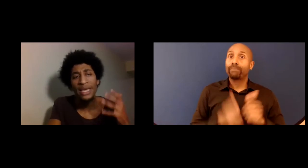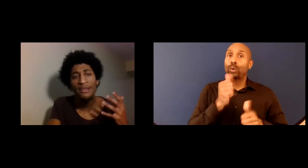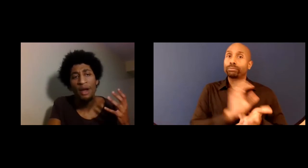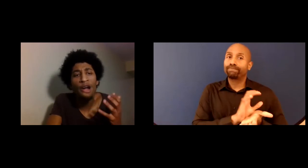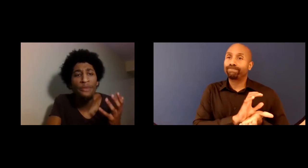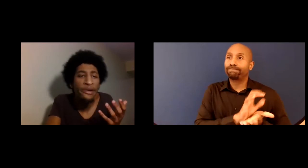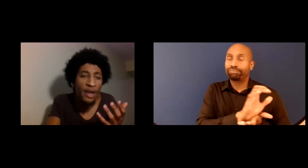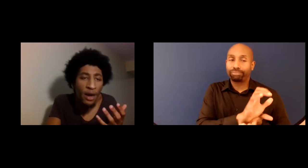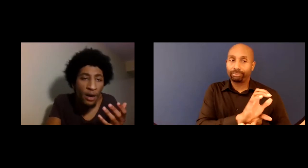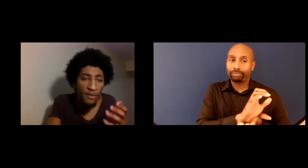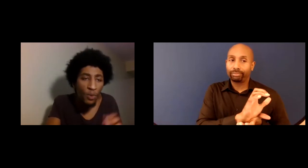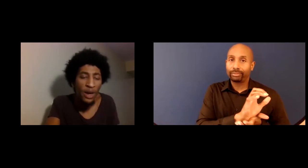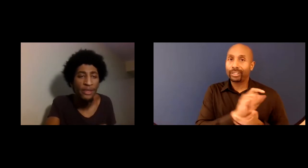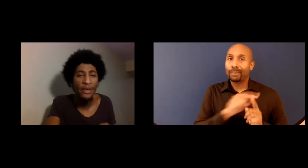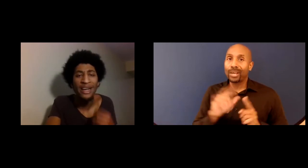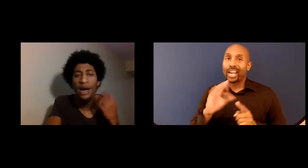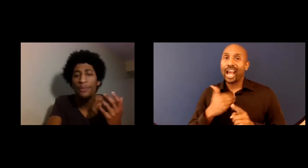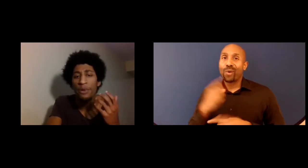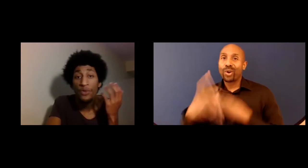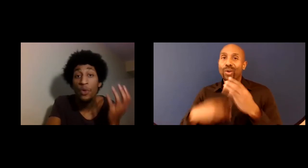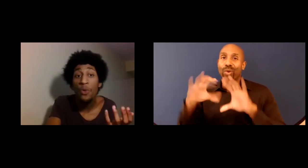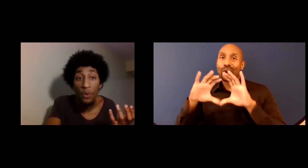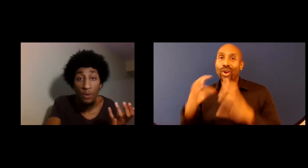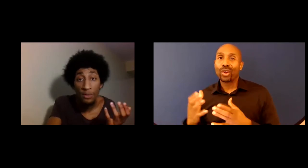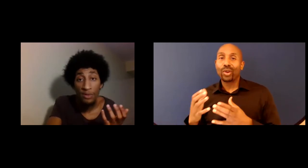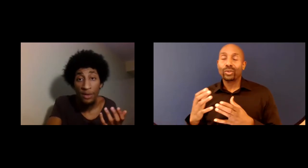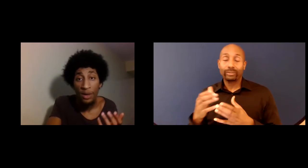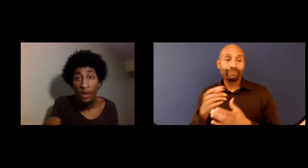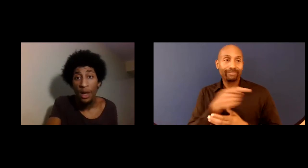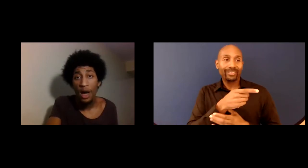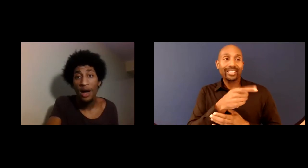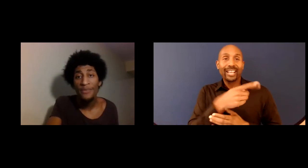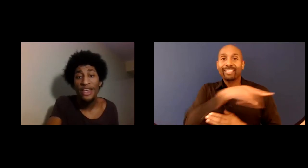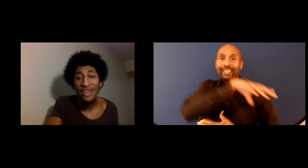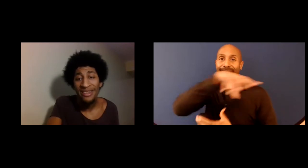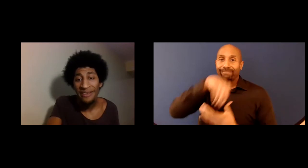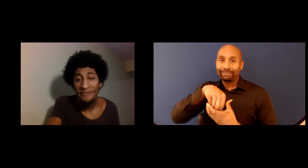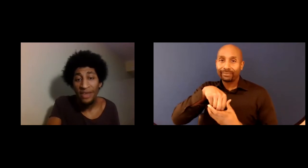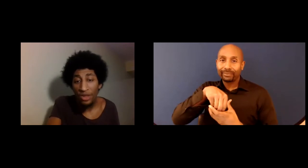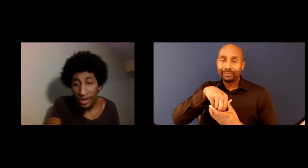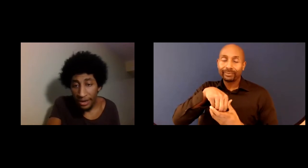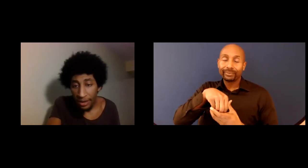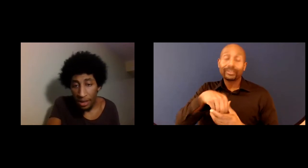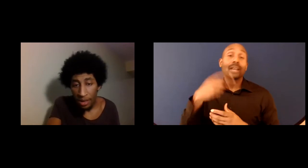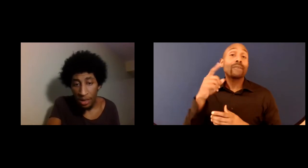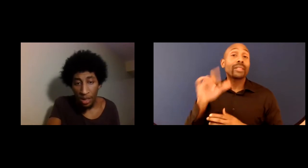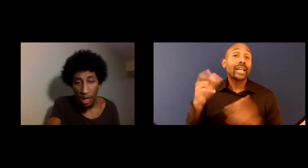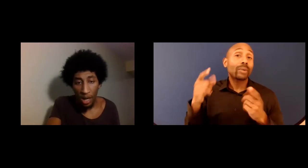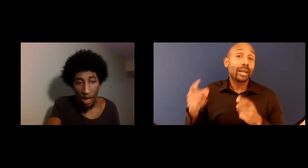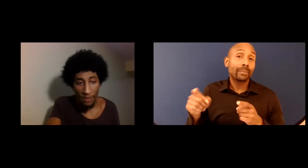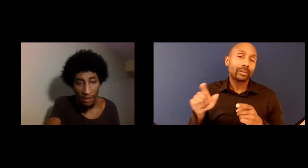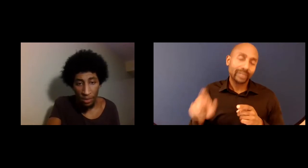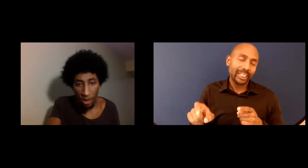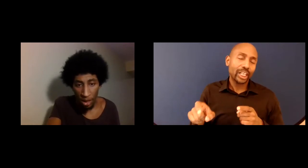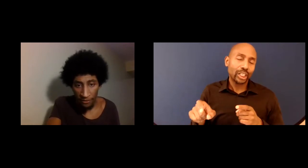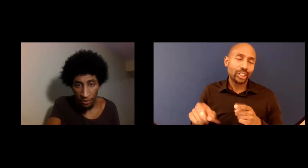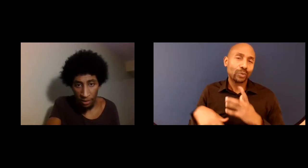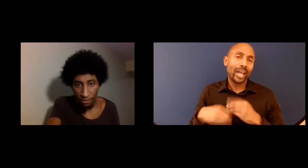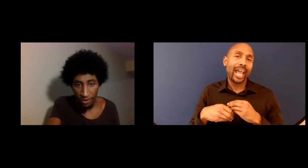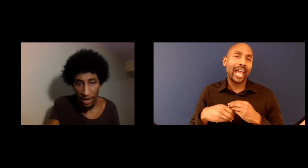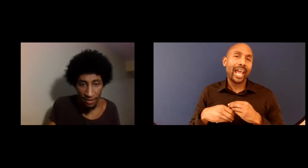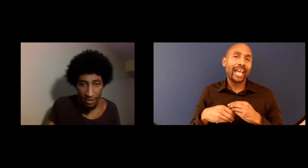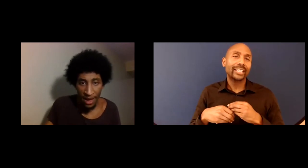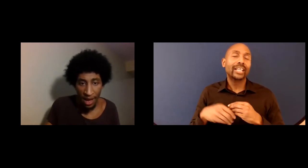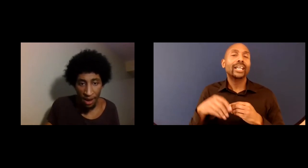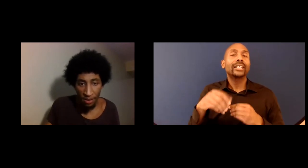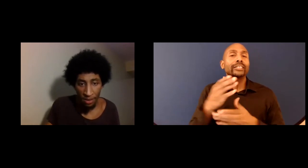We need to arm ourselves with a couple of tools. There is a feature, I'm looking for it